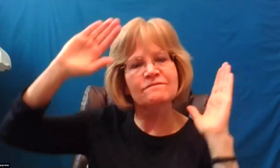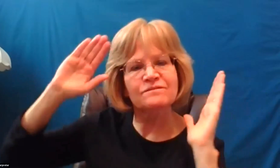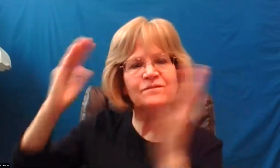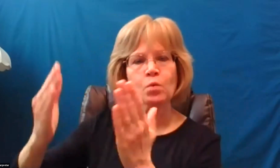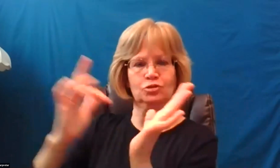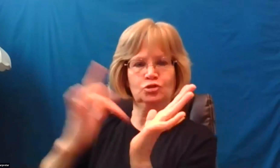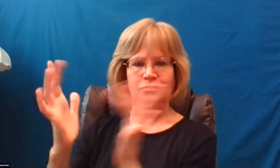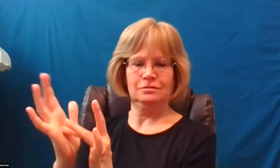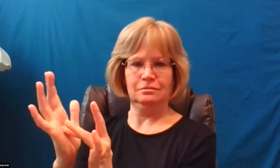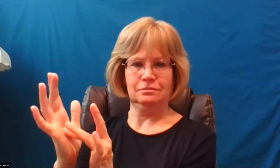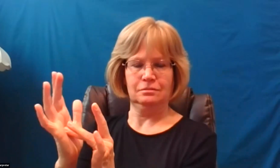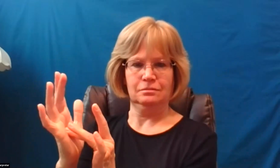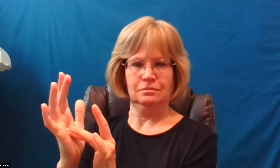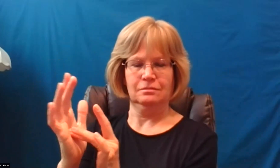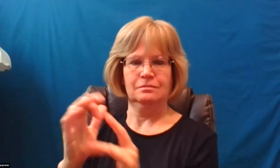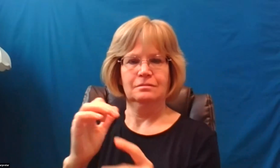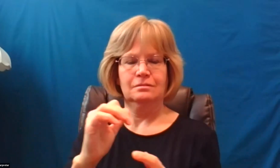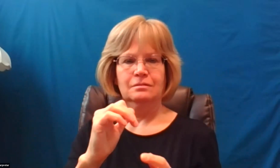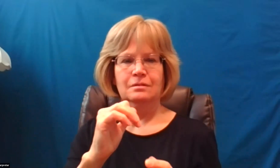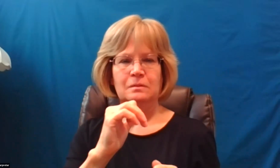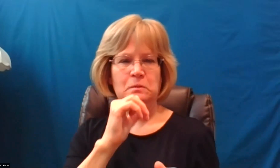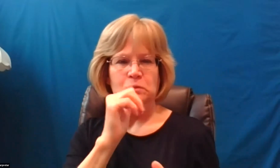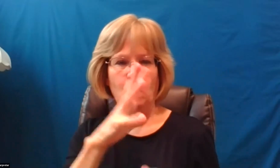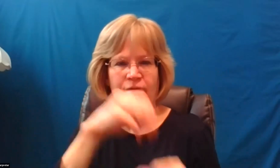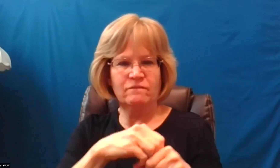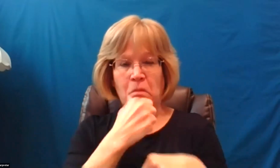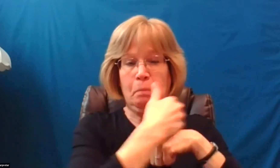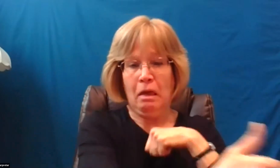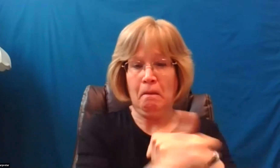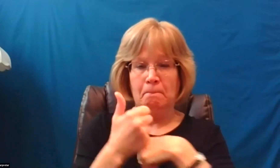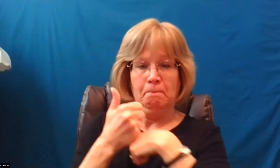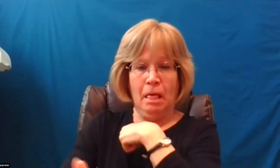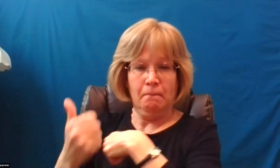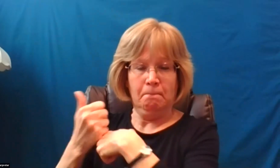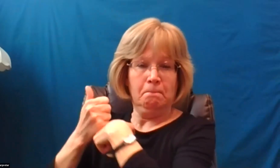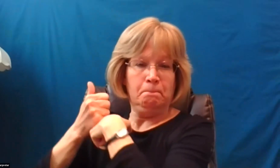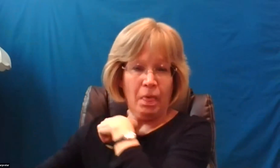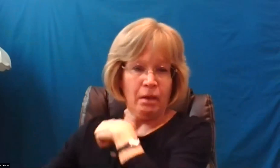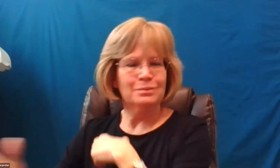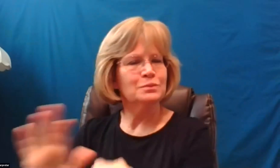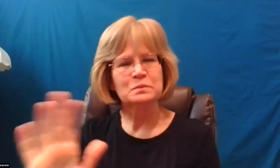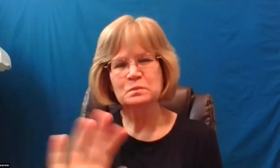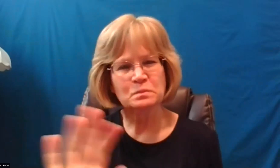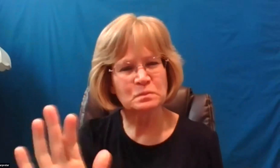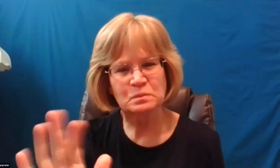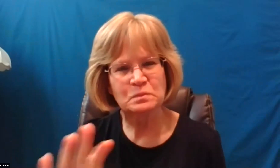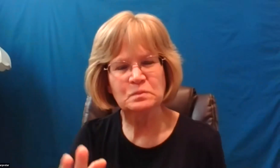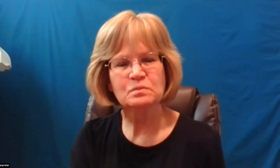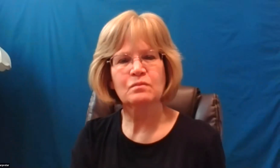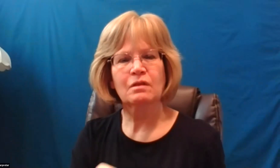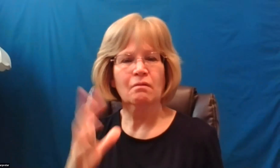Don't engage that reproachful finger-pointing, the simplistic speculation, the